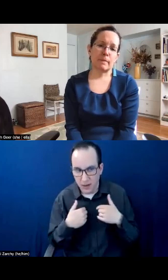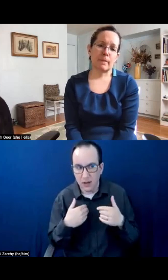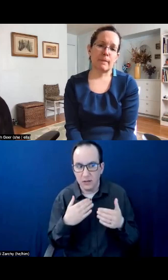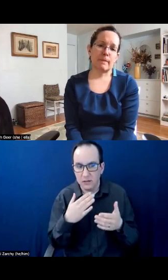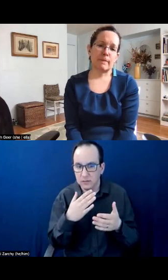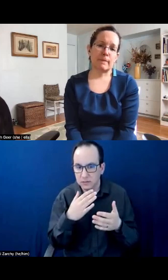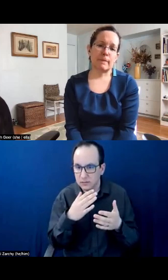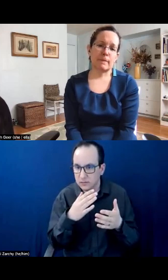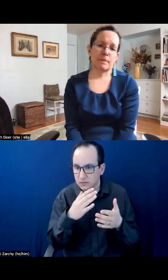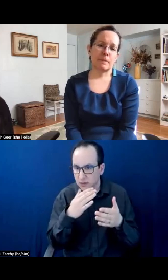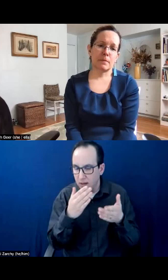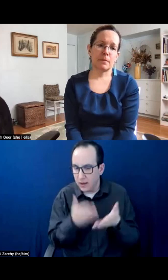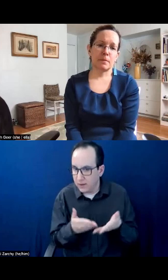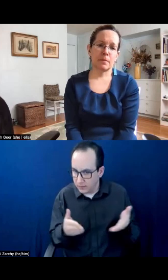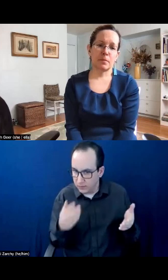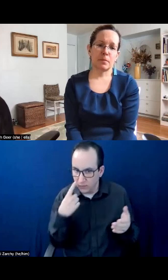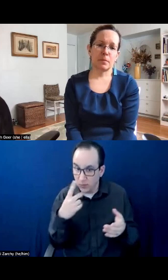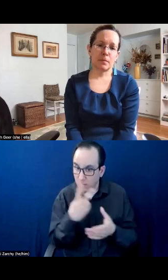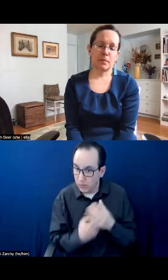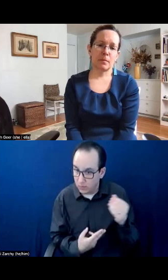and ASL.